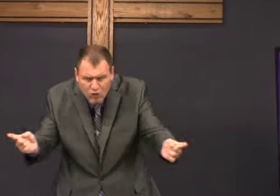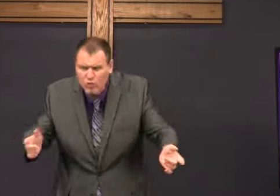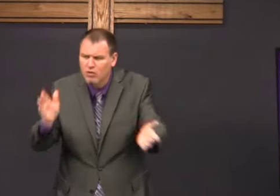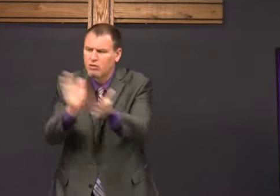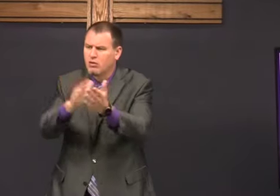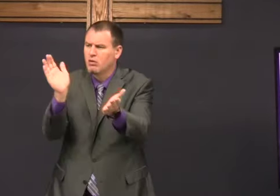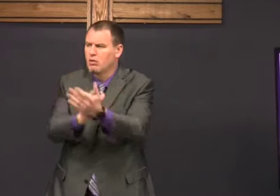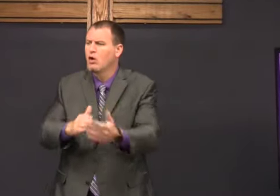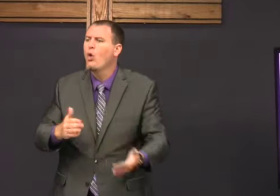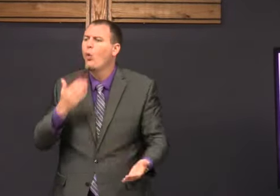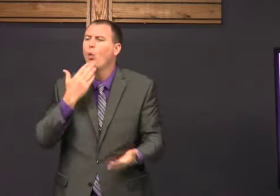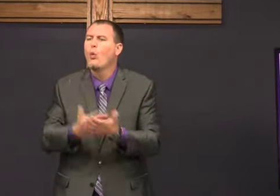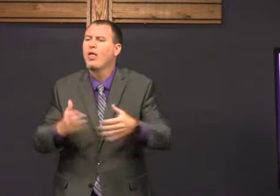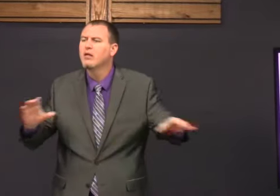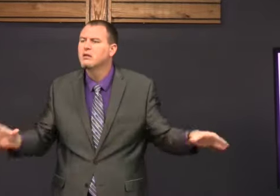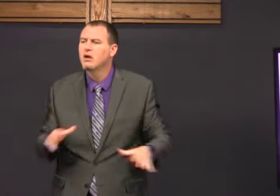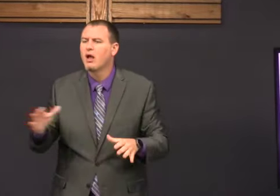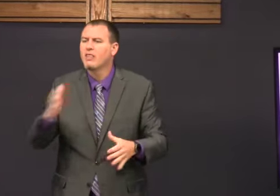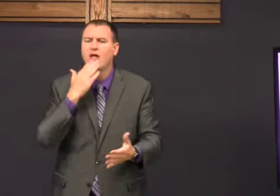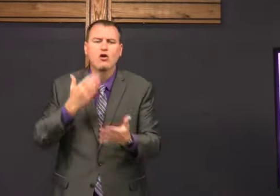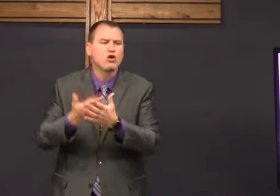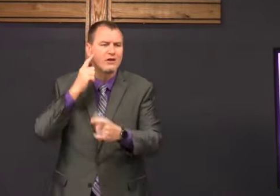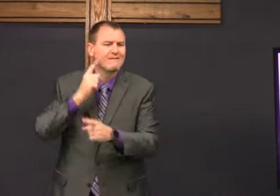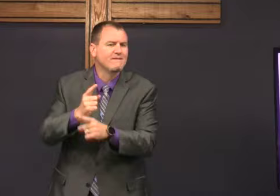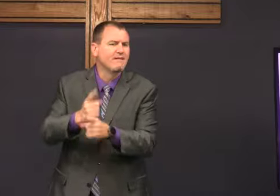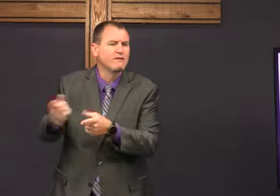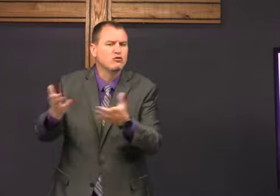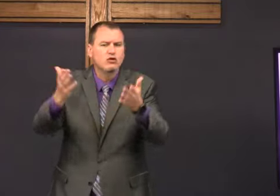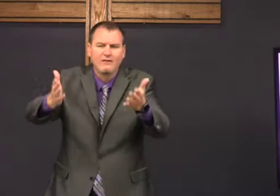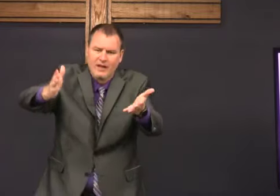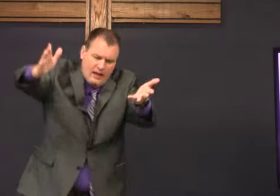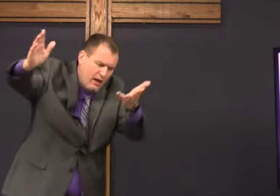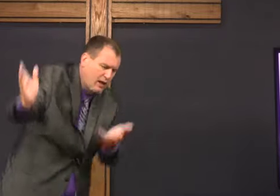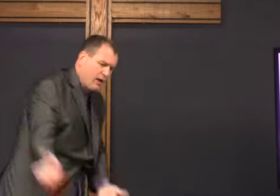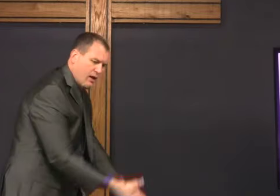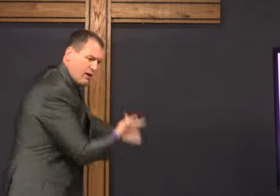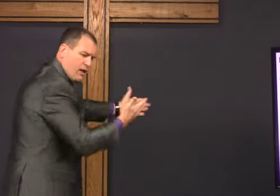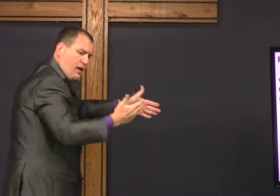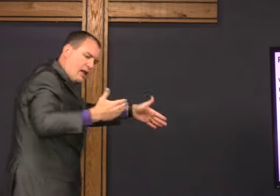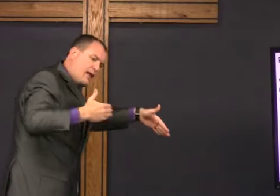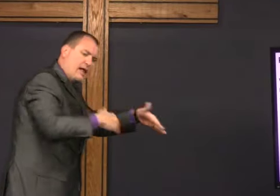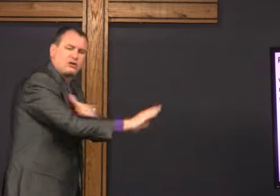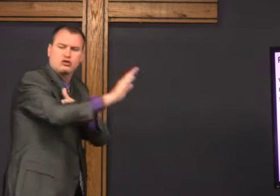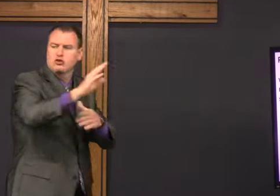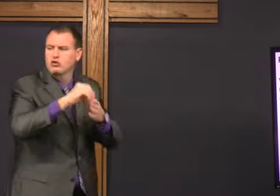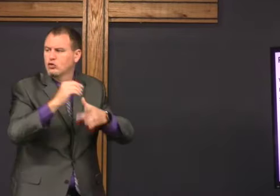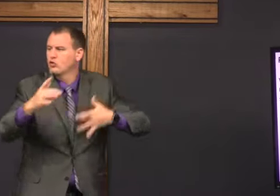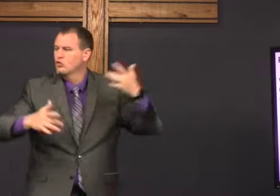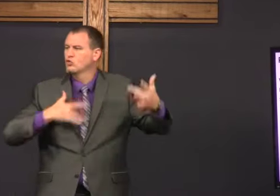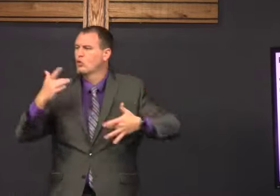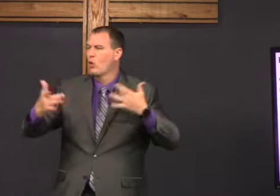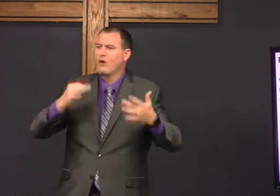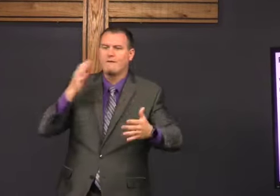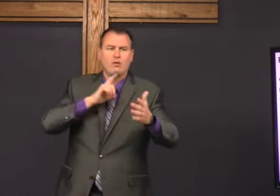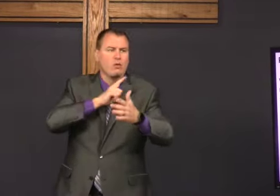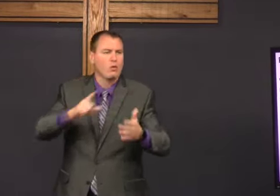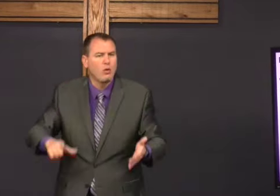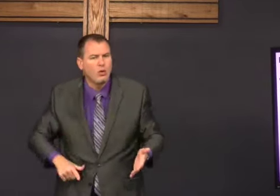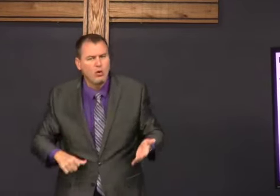serve the Lord, he will say, well done, thou good and faithful servant. Enter into the joys